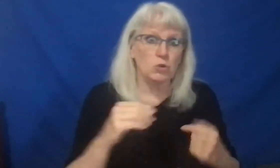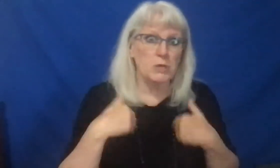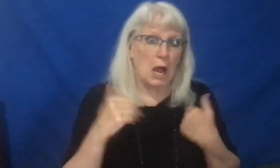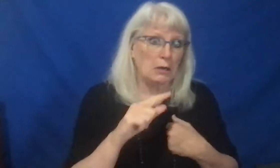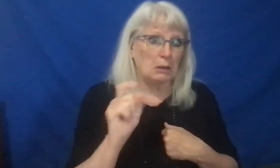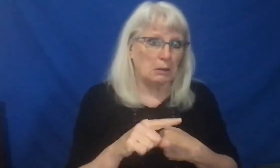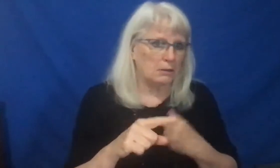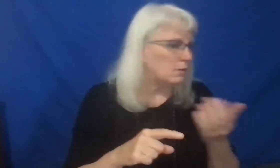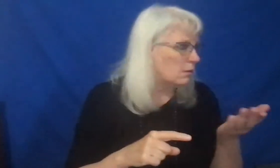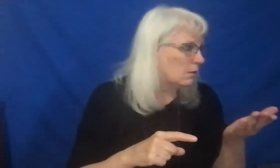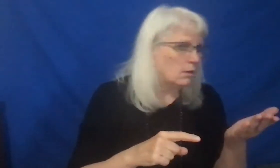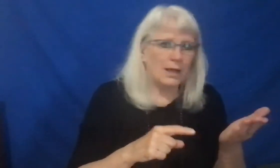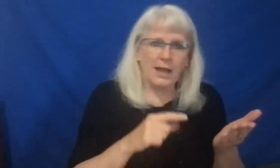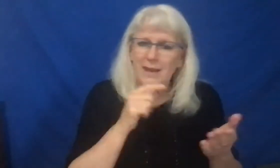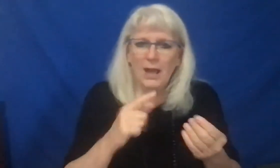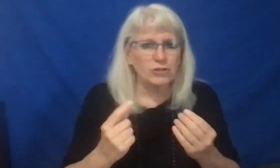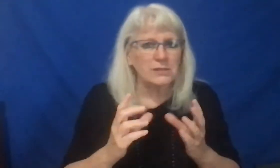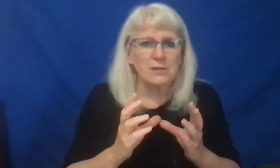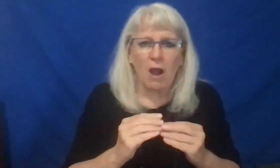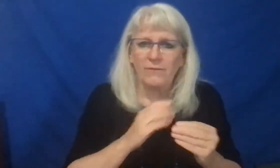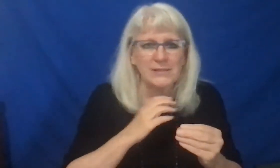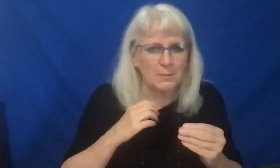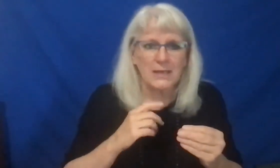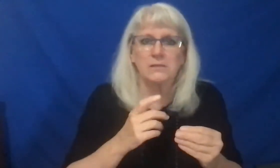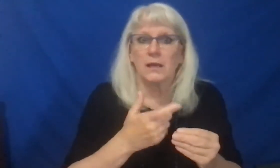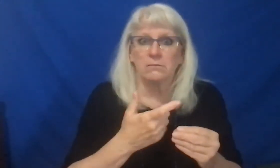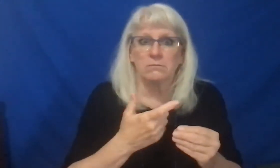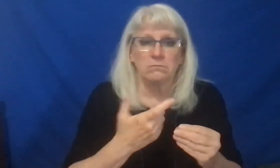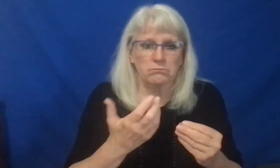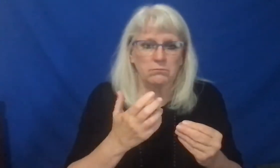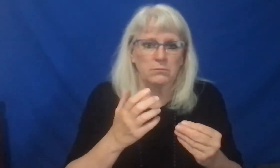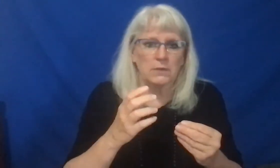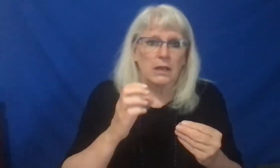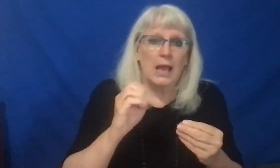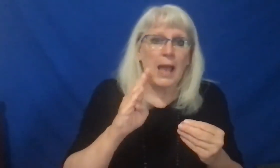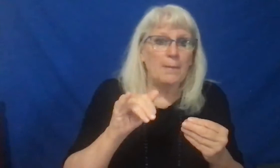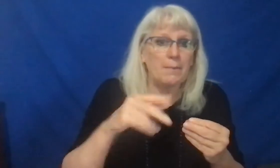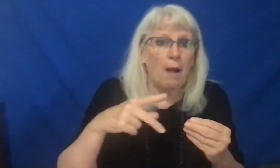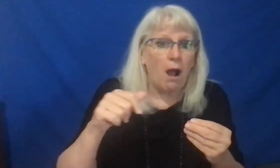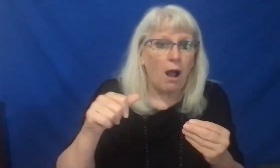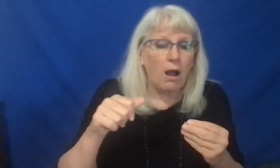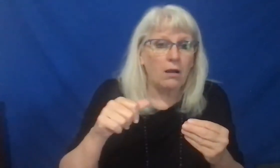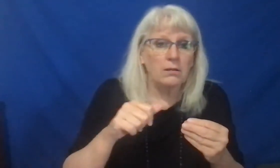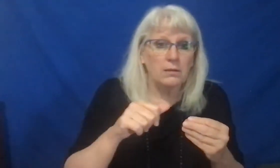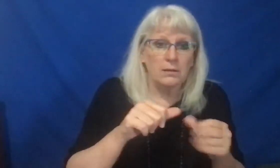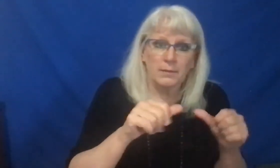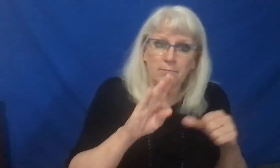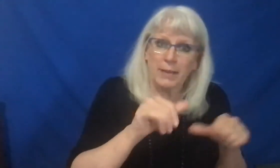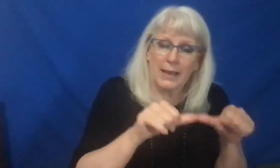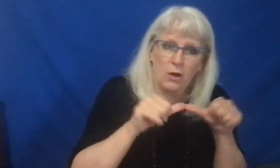just conference committees, but some of like EBIPA in the Bay Area and SACIPA, and I have sponsees around the